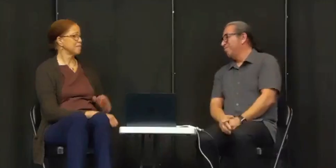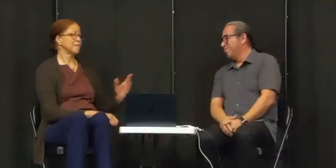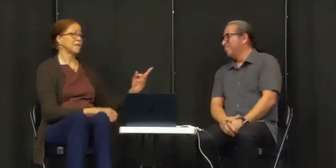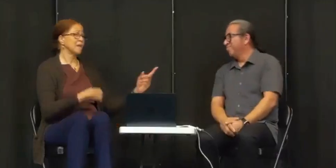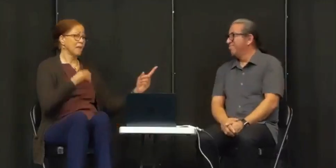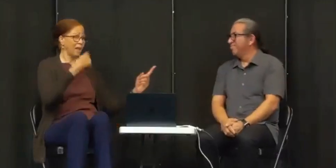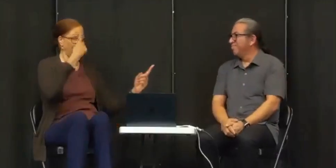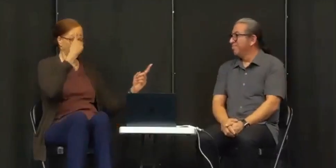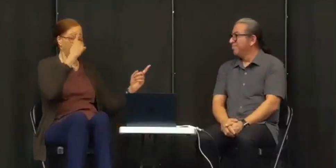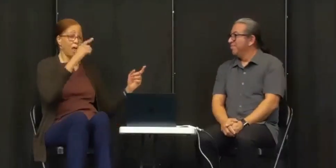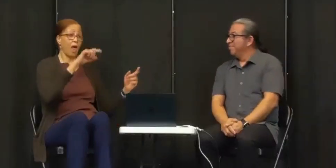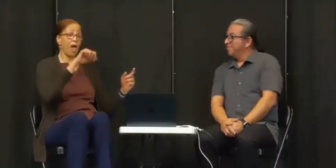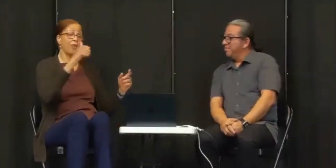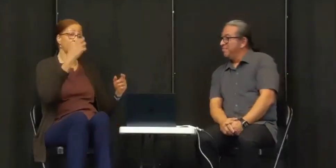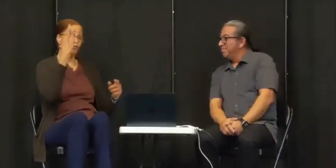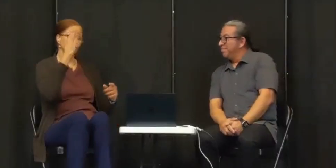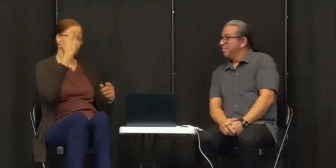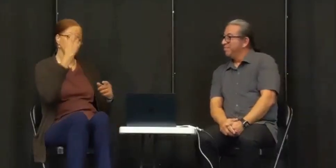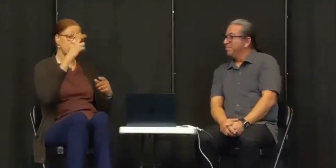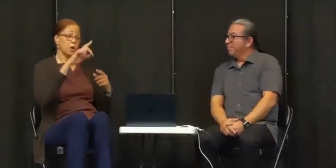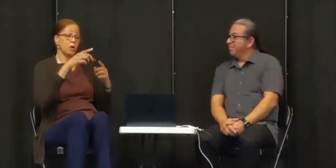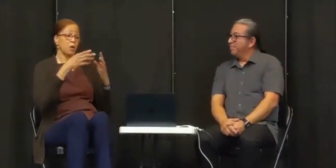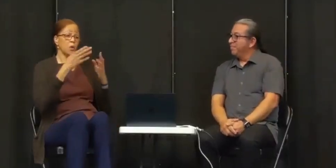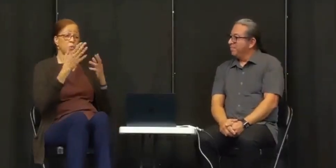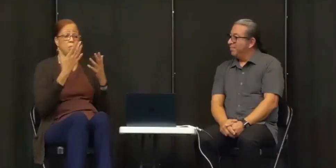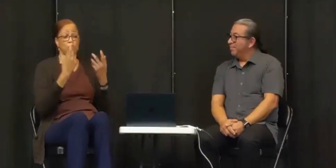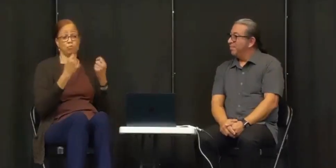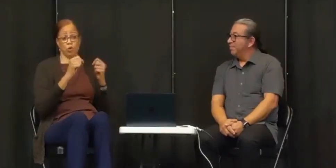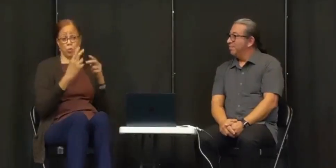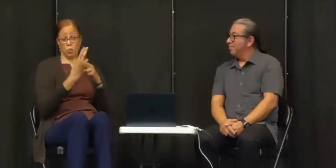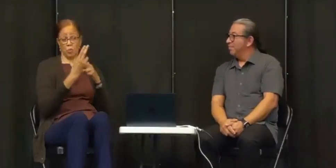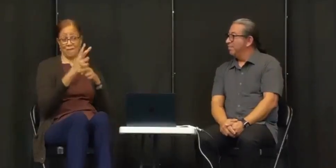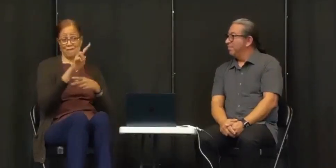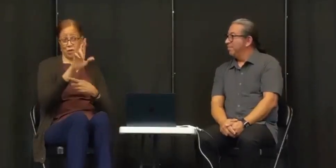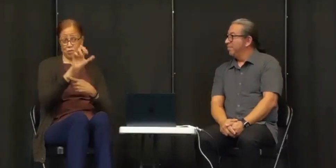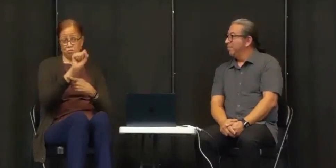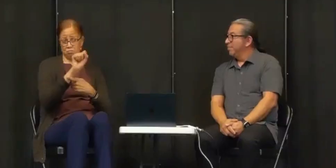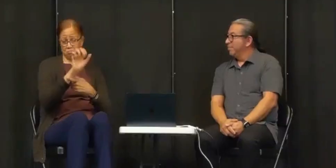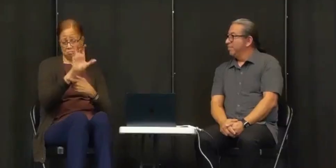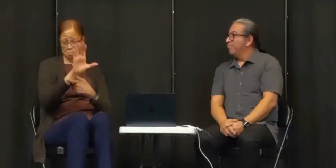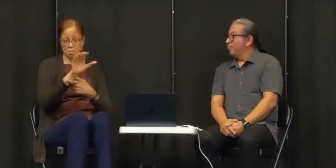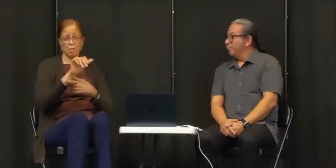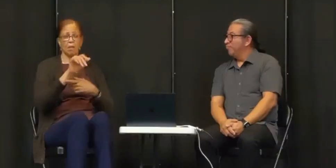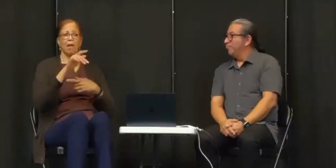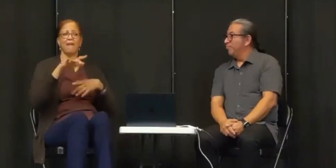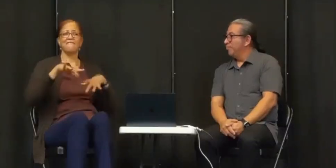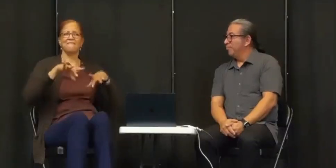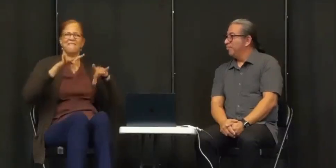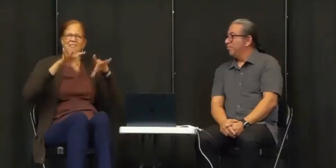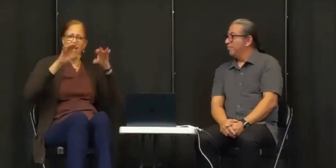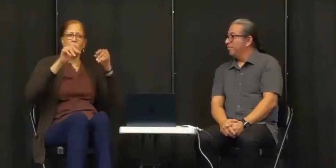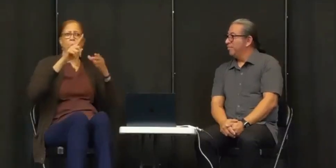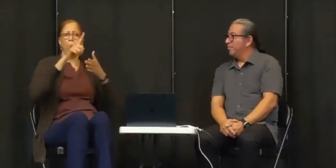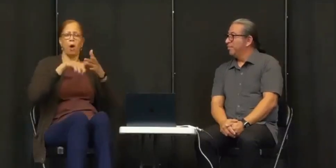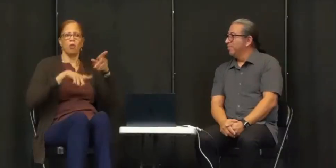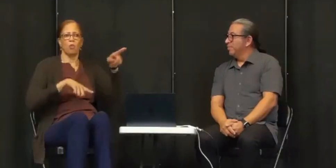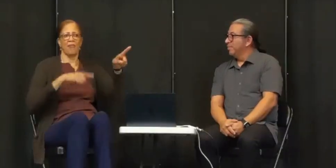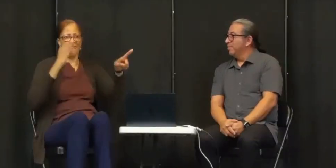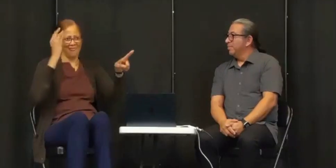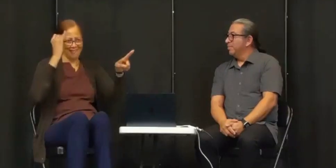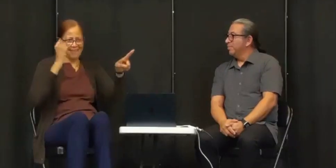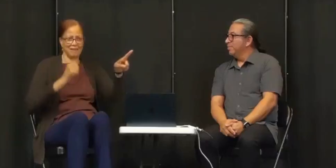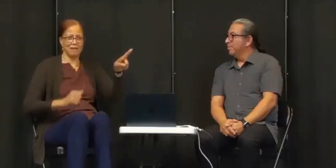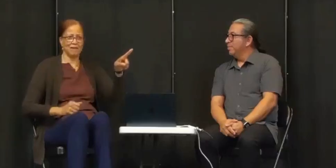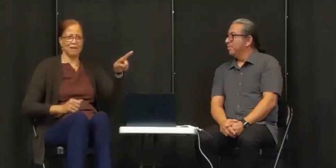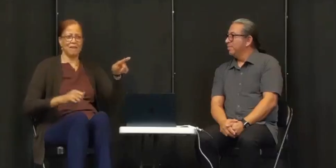your solution is wonderful, and it succeeds to plan forward. I kind of realize I talked about using VRS, video